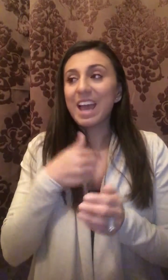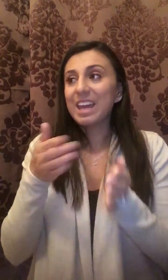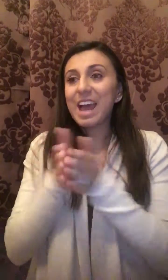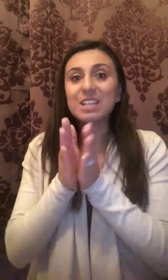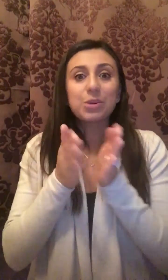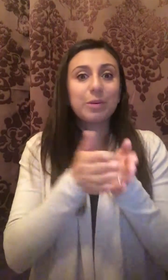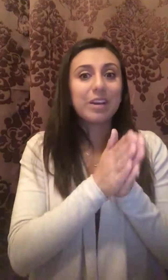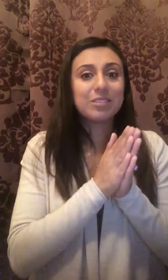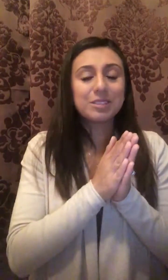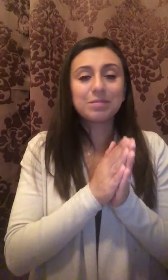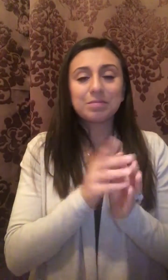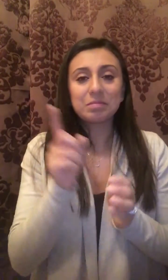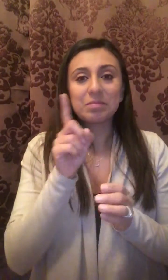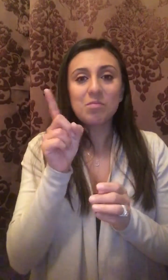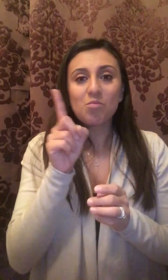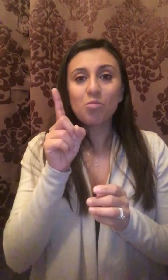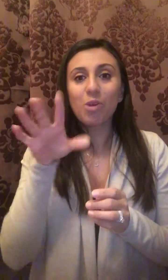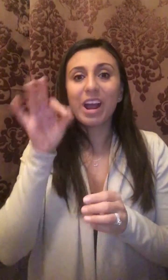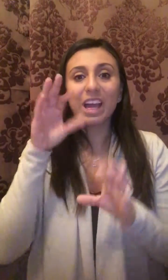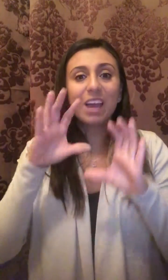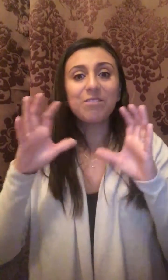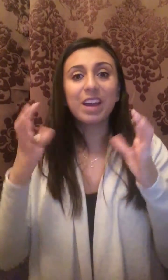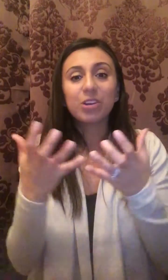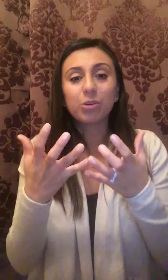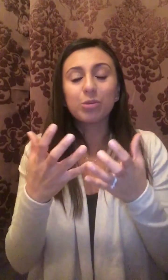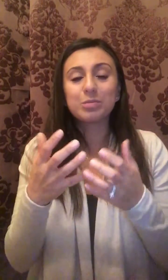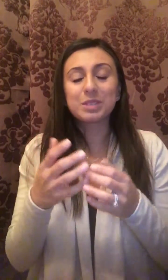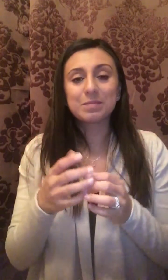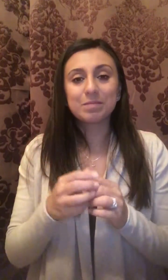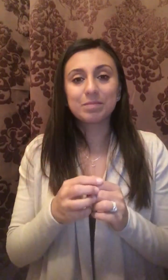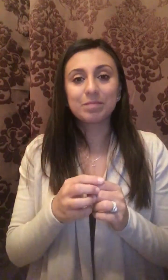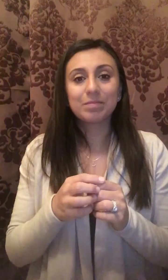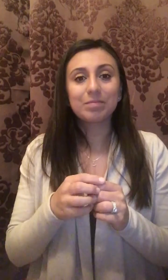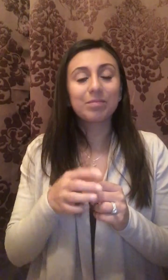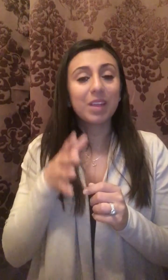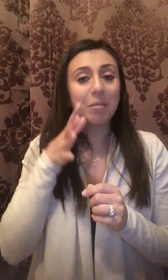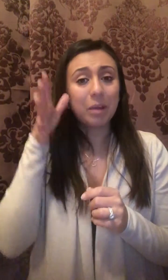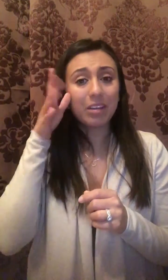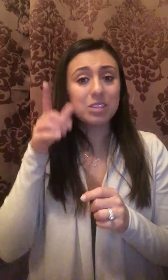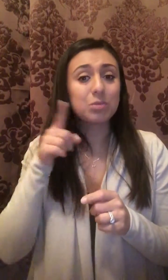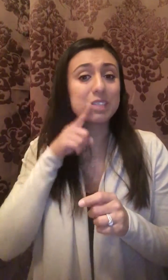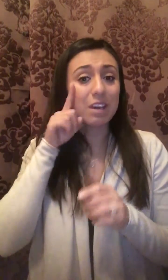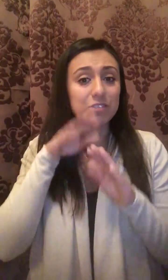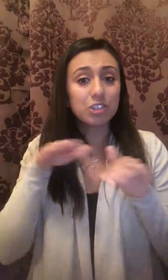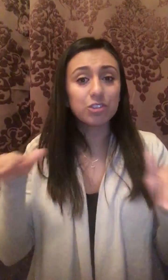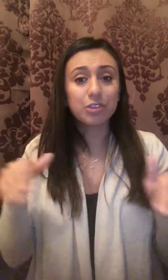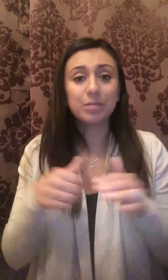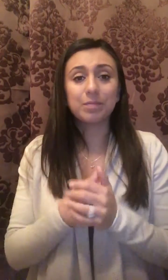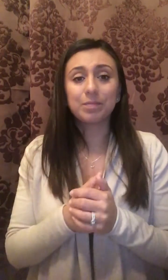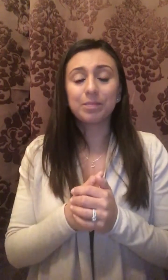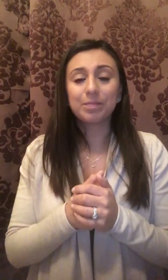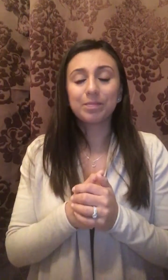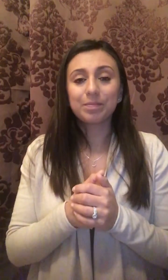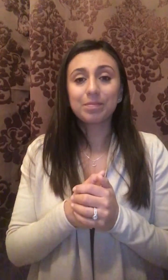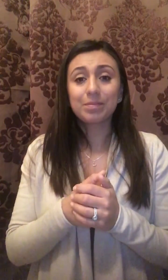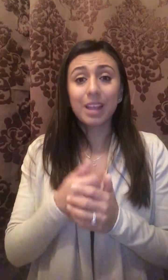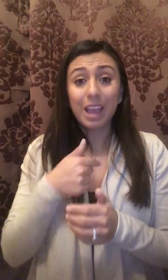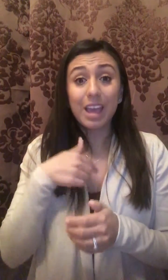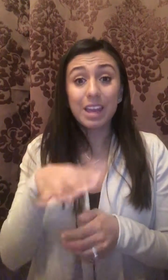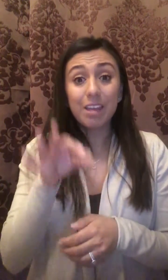to ask around where I can find groups of parents with deaf children. And I